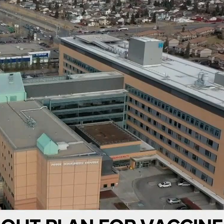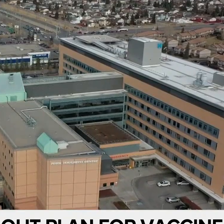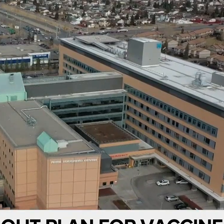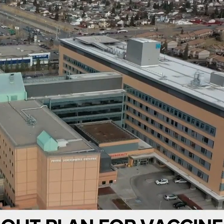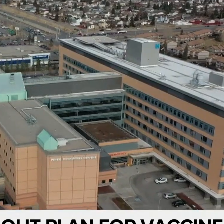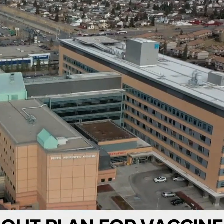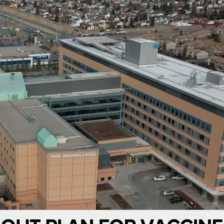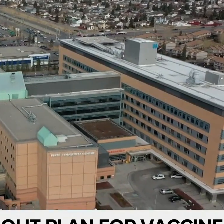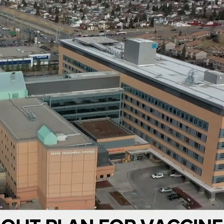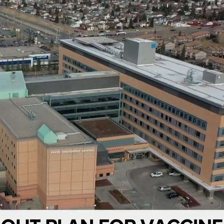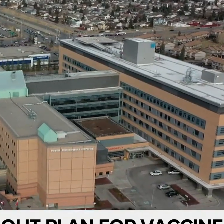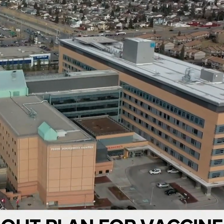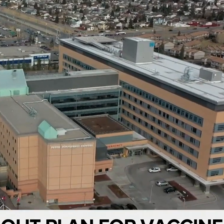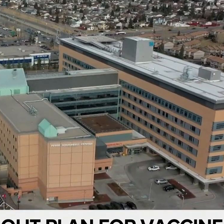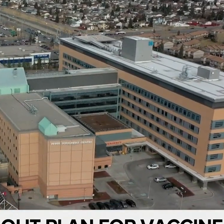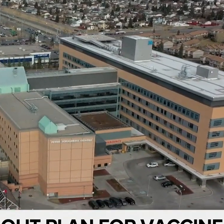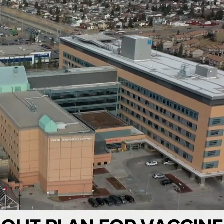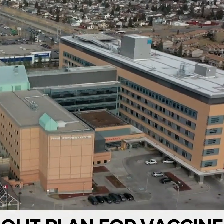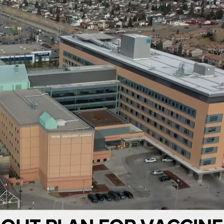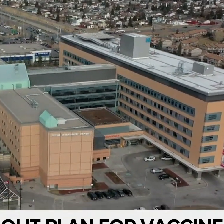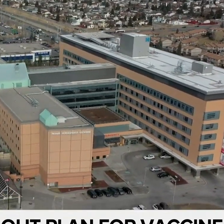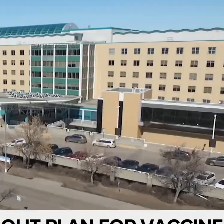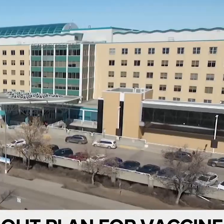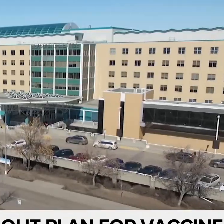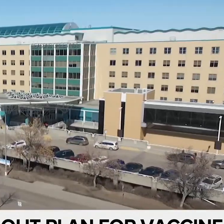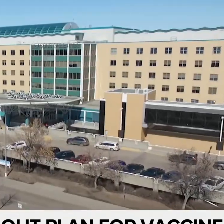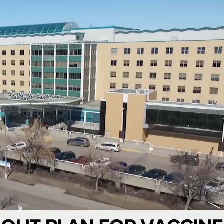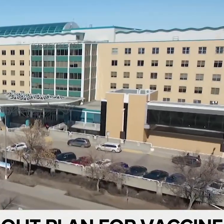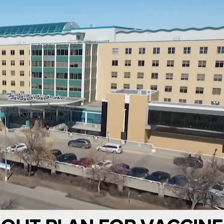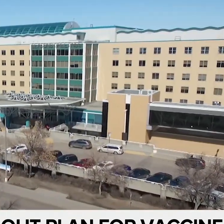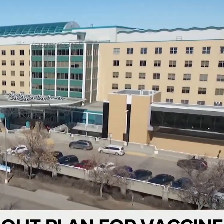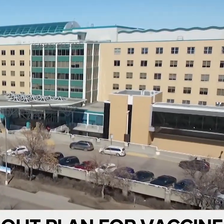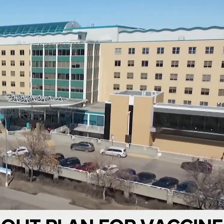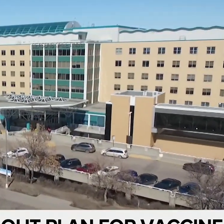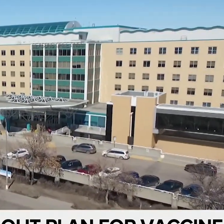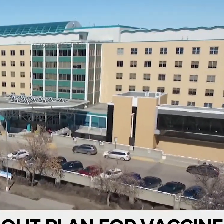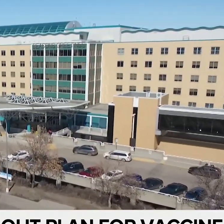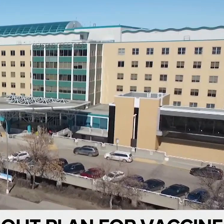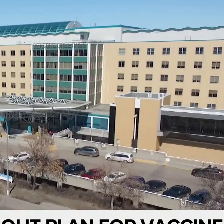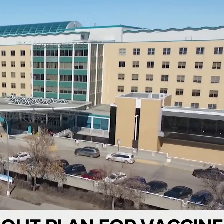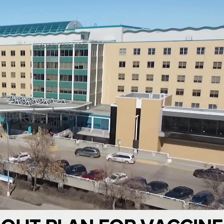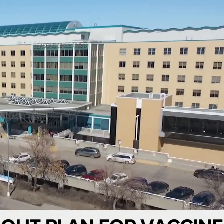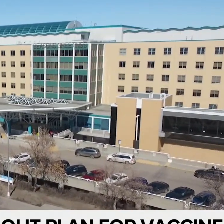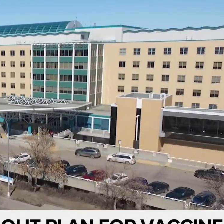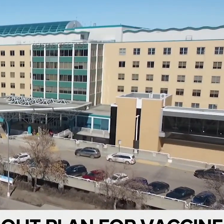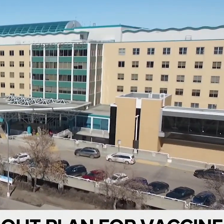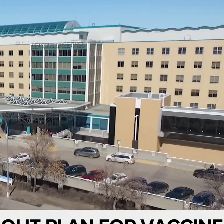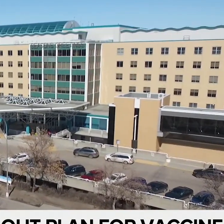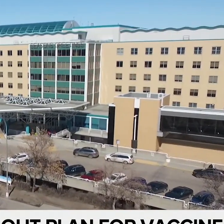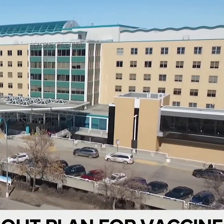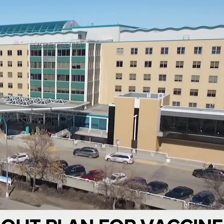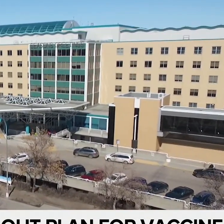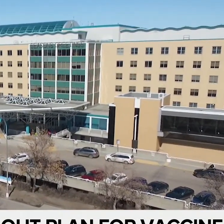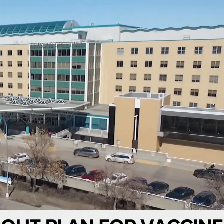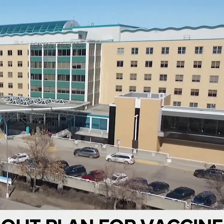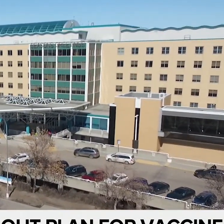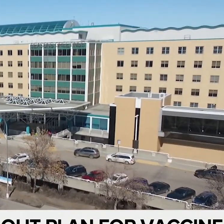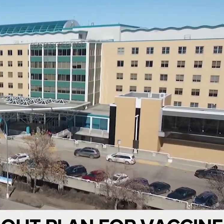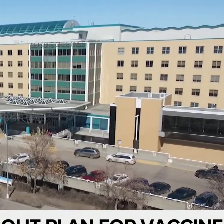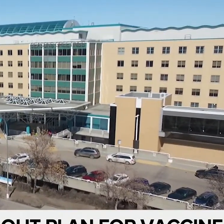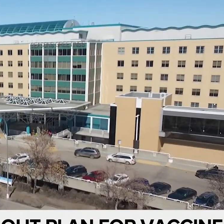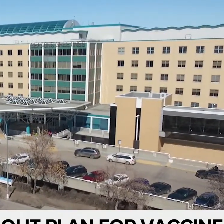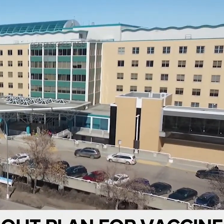Foothills Medical Centre and the Peter Lougheed Centre in Calgary, as well as their counterparts at the U of A and Royal Alexandra Hospitals